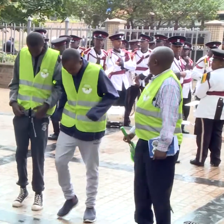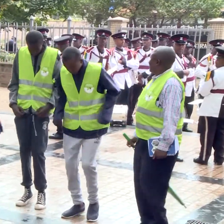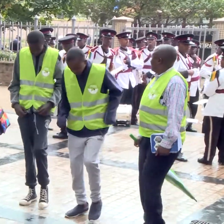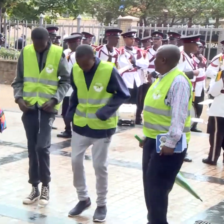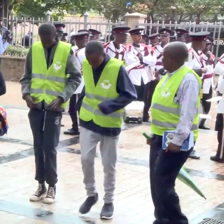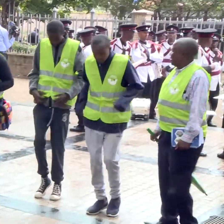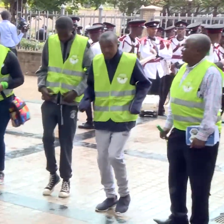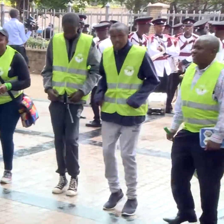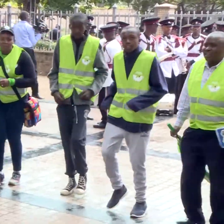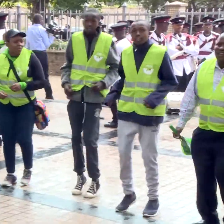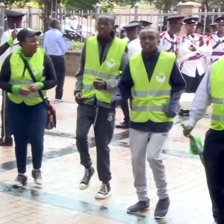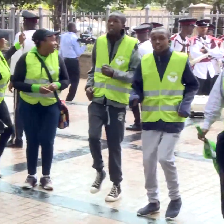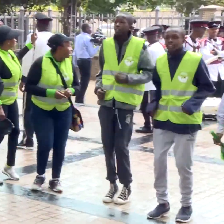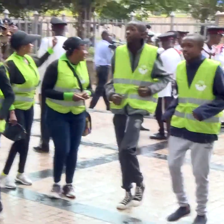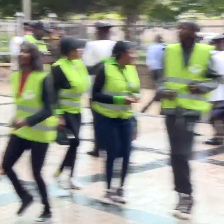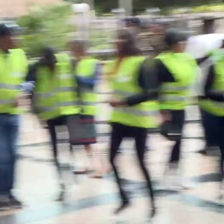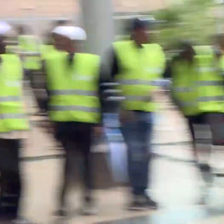Kidogo tu.